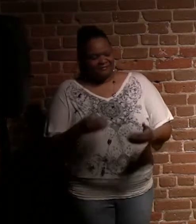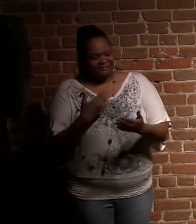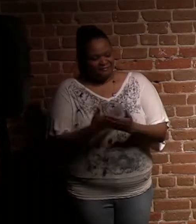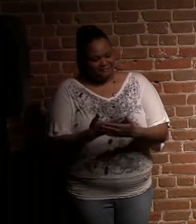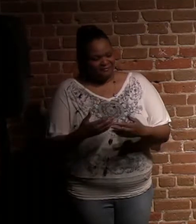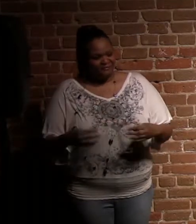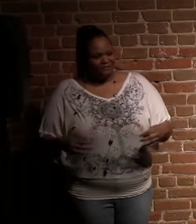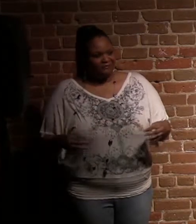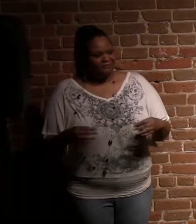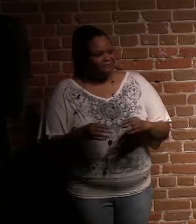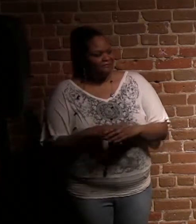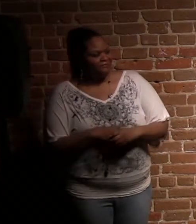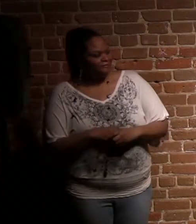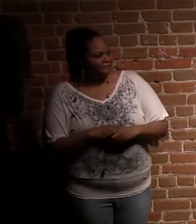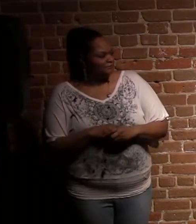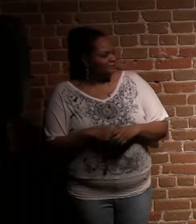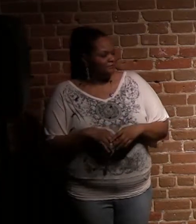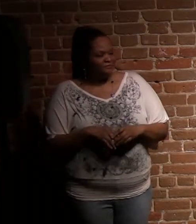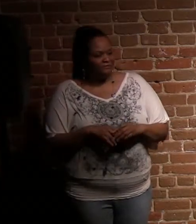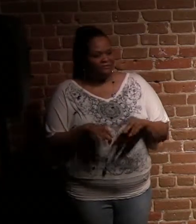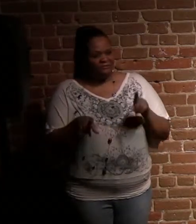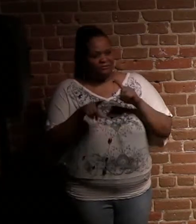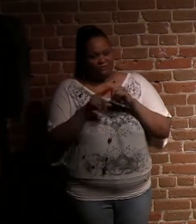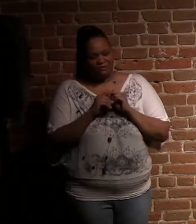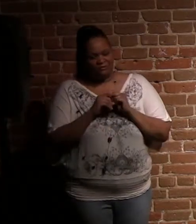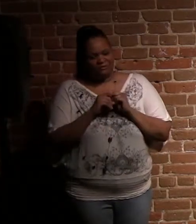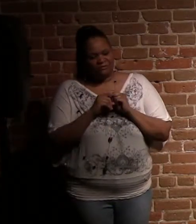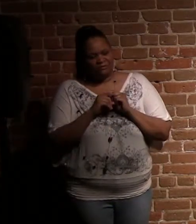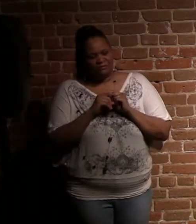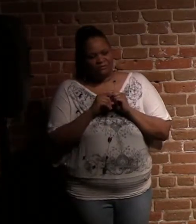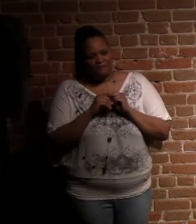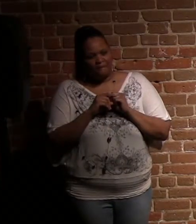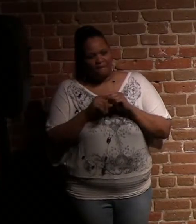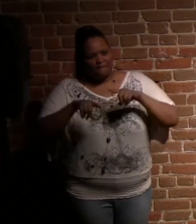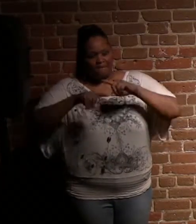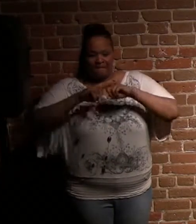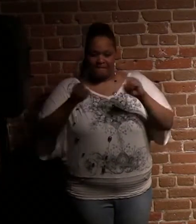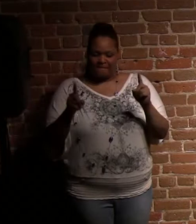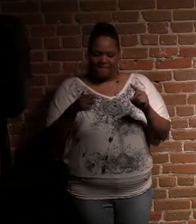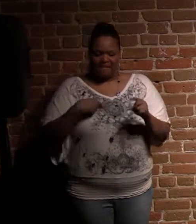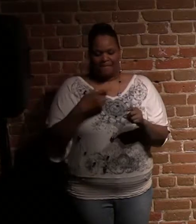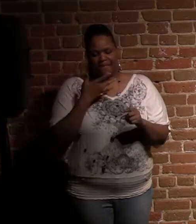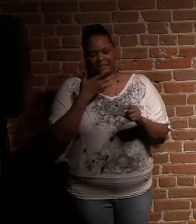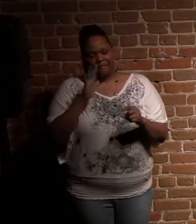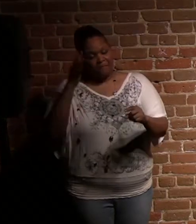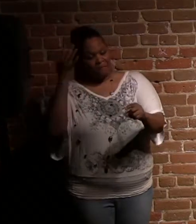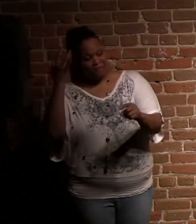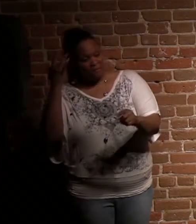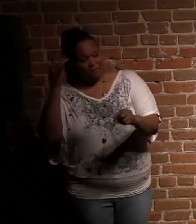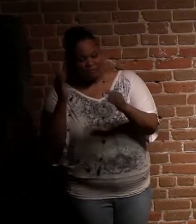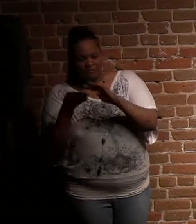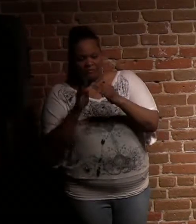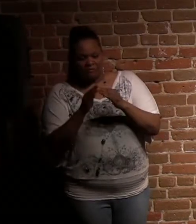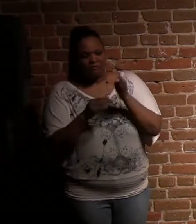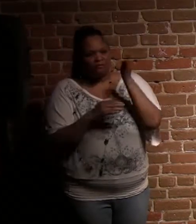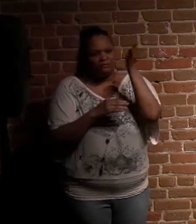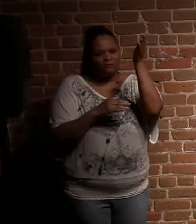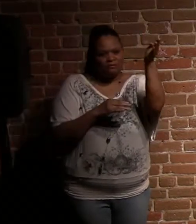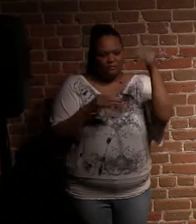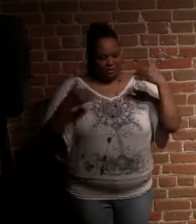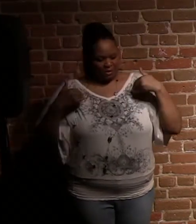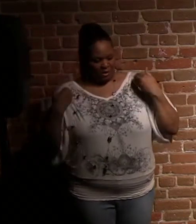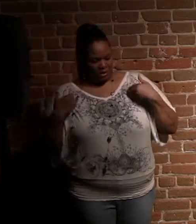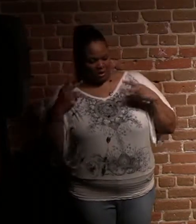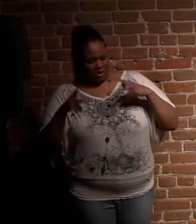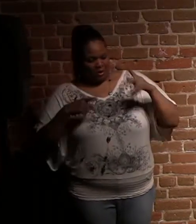Yeah. But luckily, the community of yogis was actually quite young where I